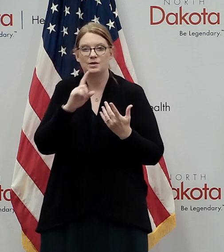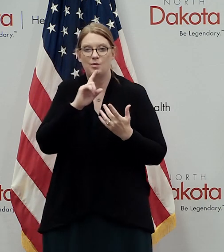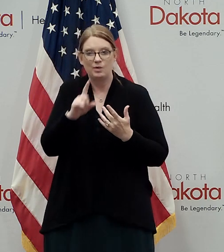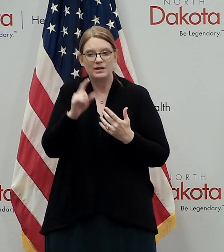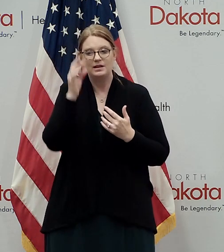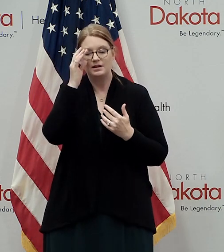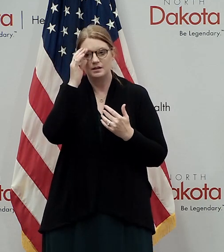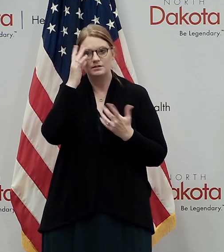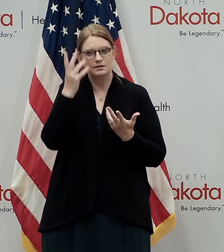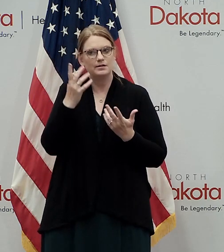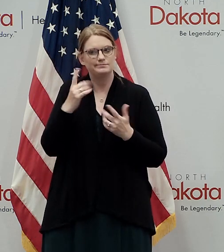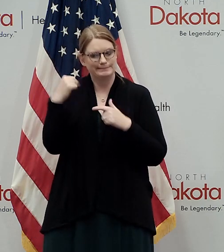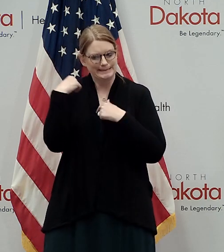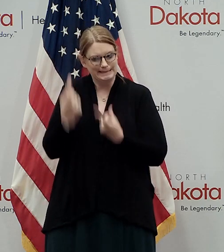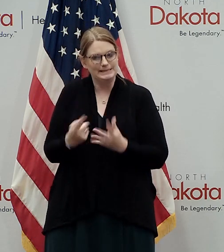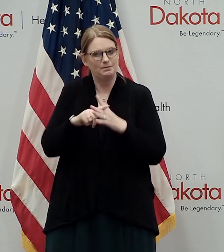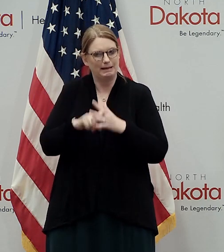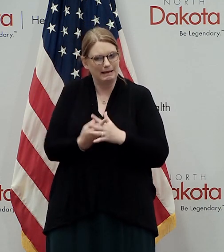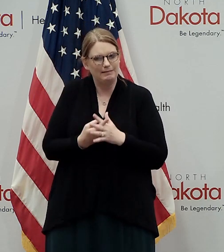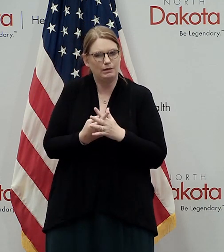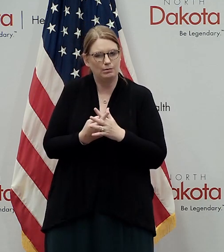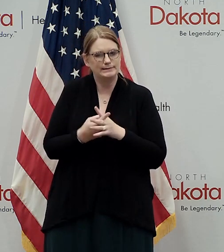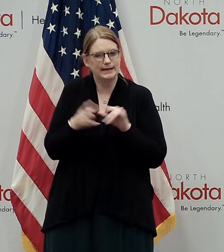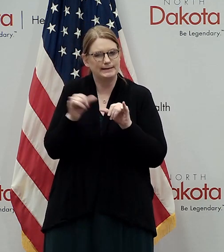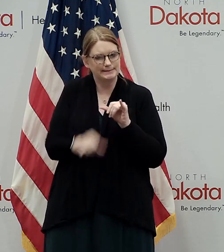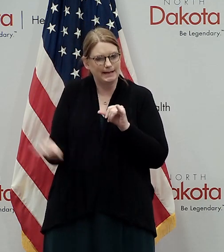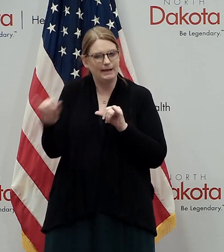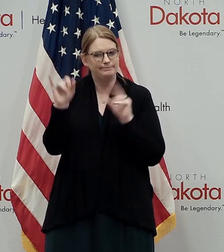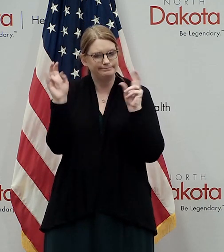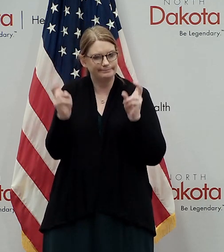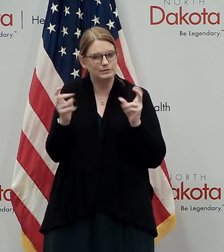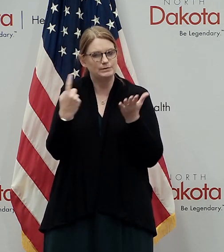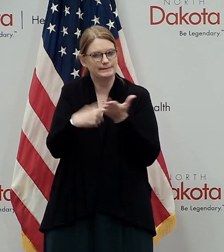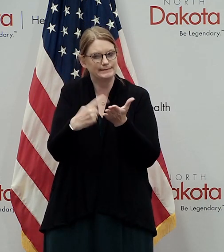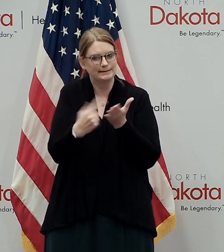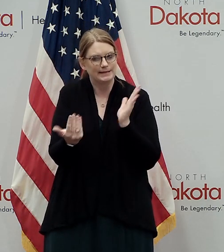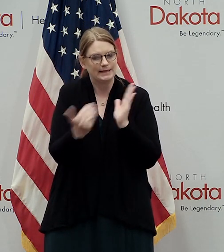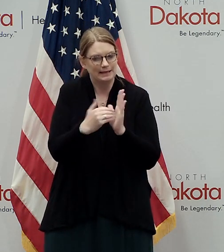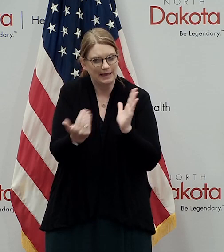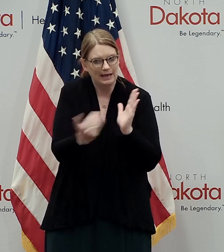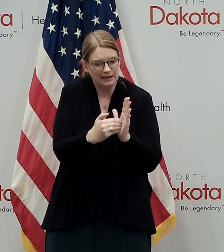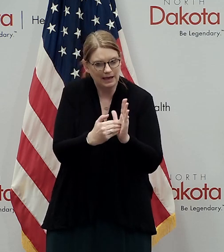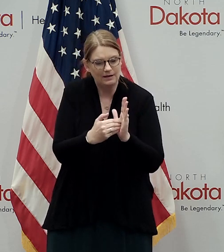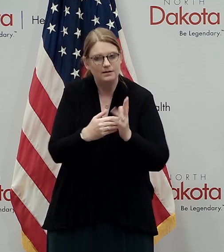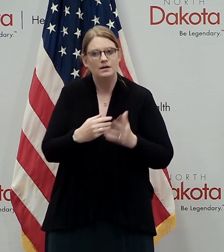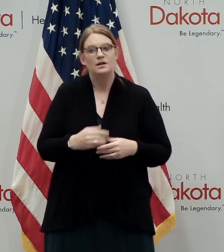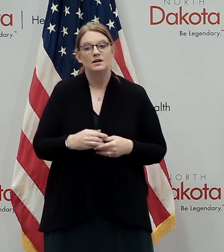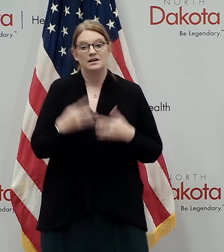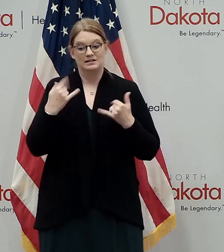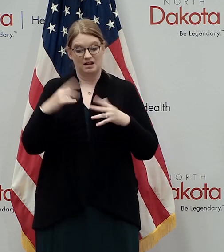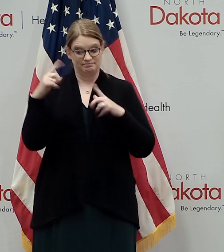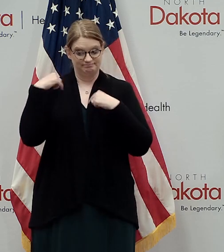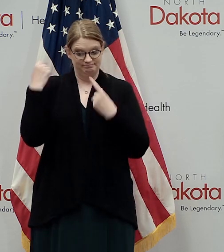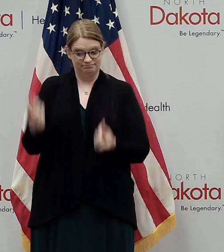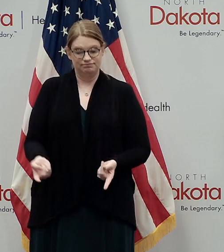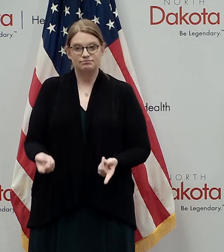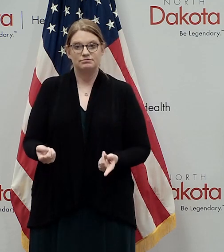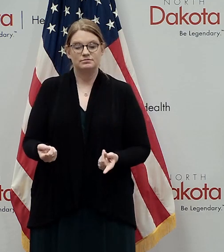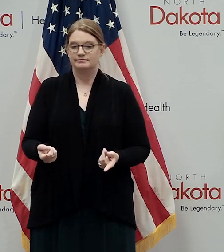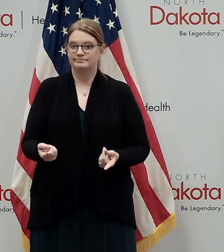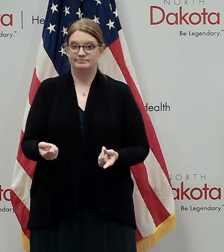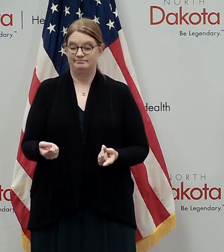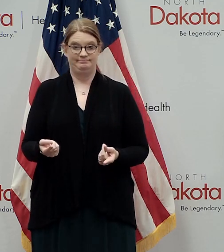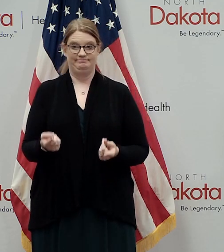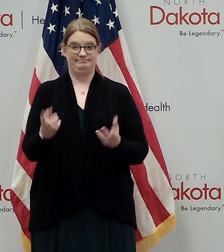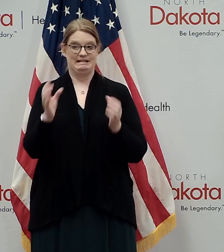talking about since the beginning. And those things that we've talked about through this whole thing, we haven't moved any of the